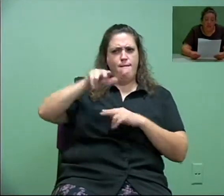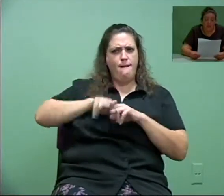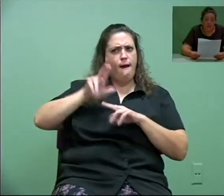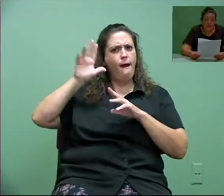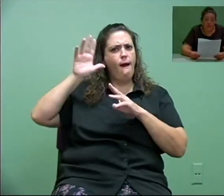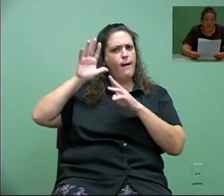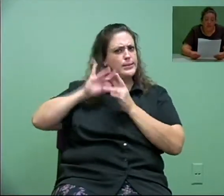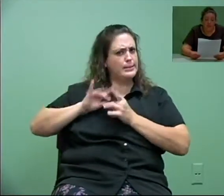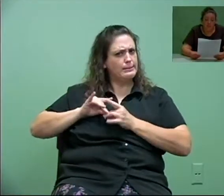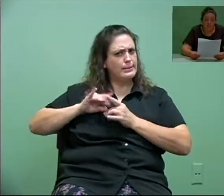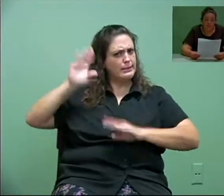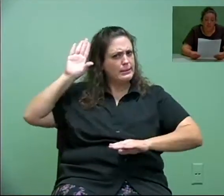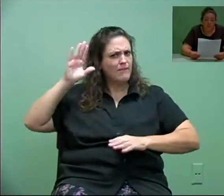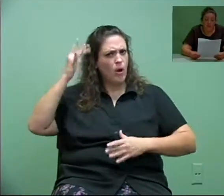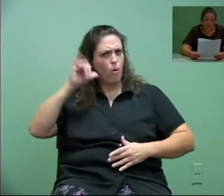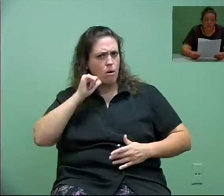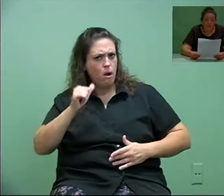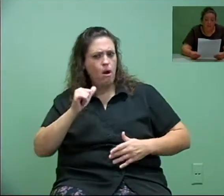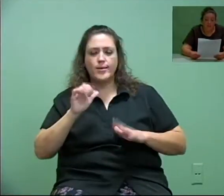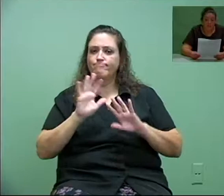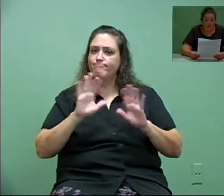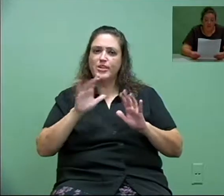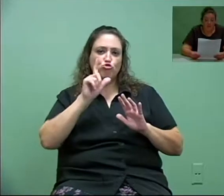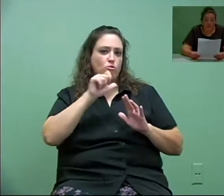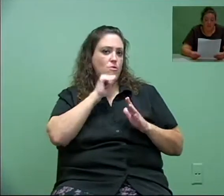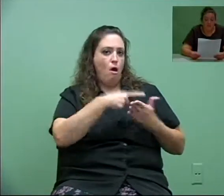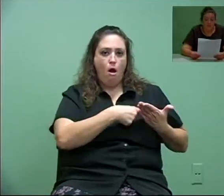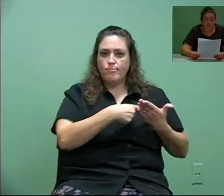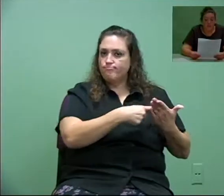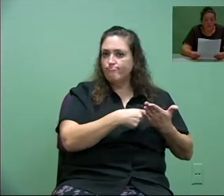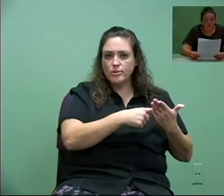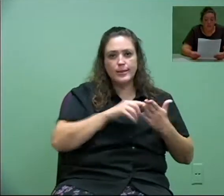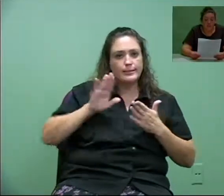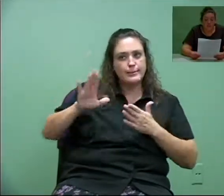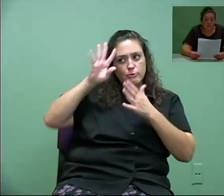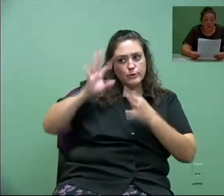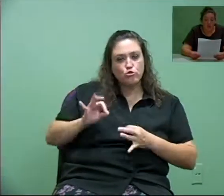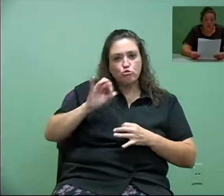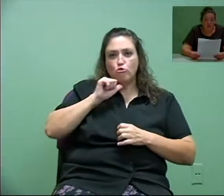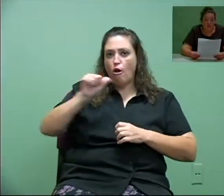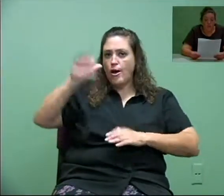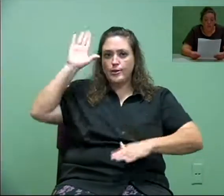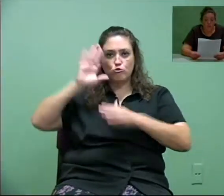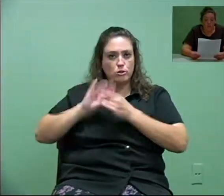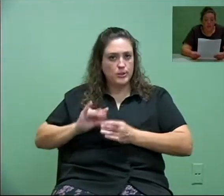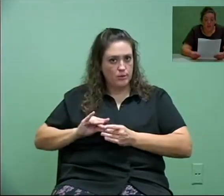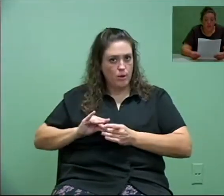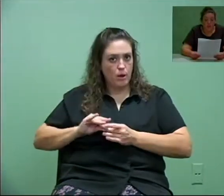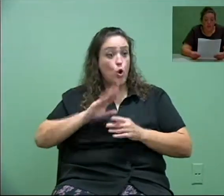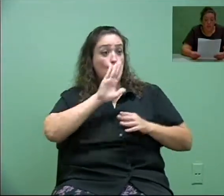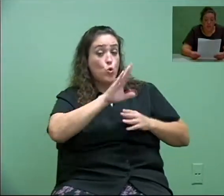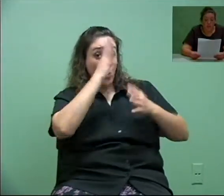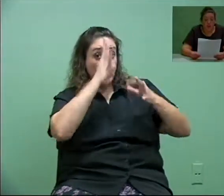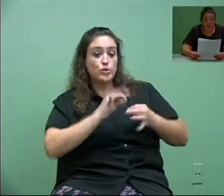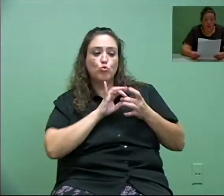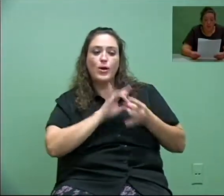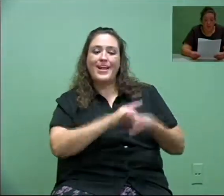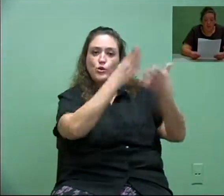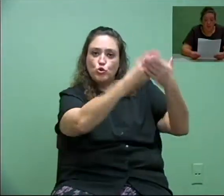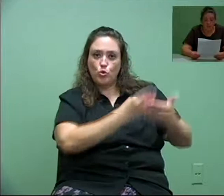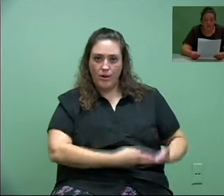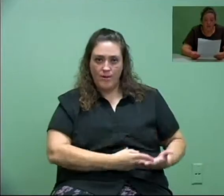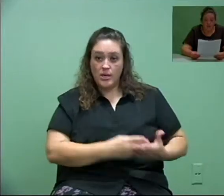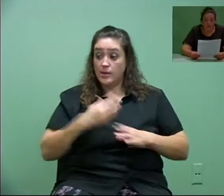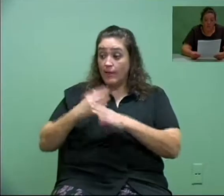deliberations. Decide the case only on the basis of the evidence. The defendant does not have to prove that he or she is